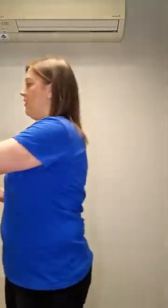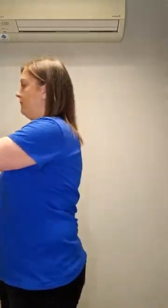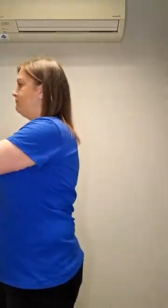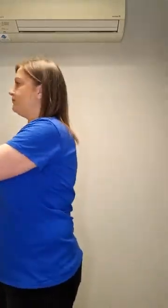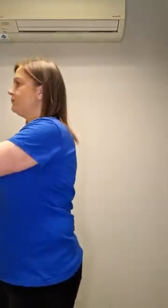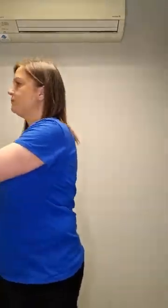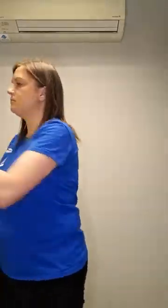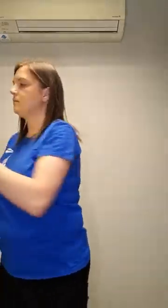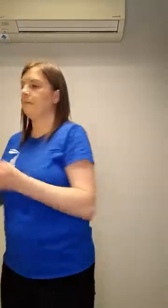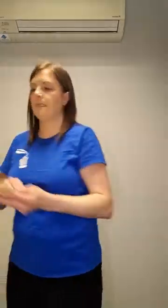together.